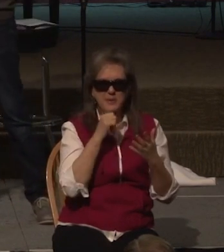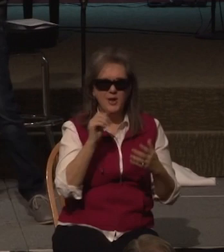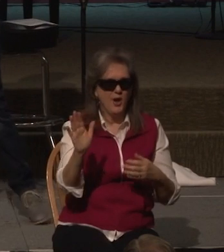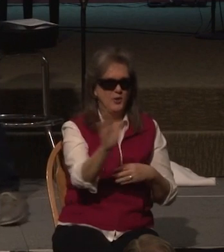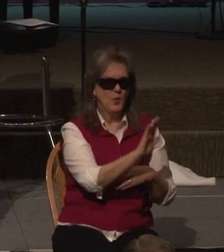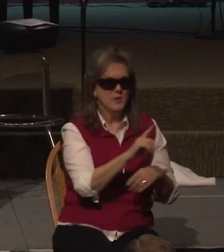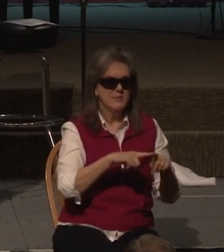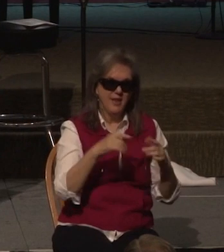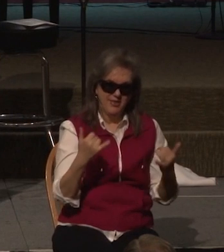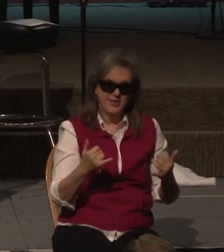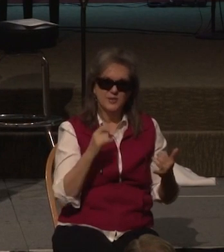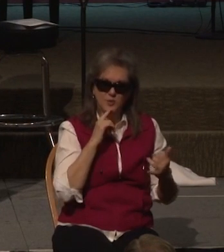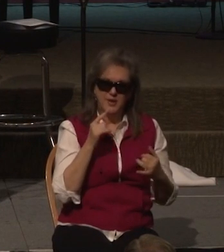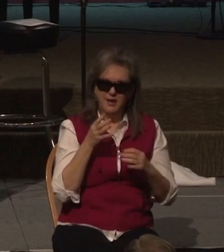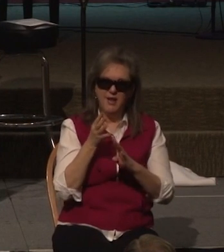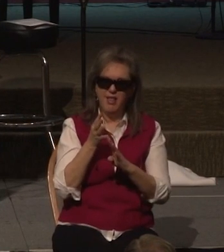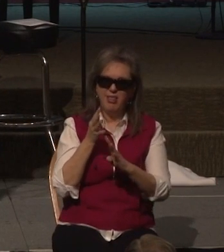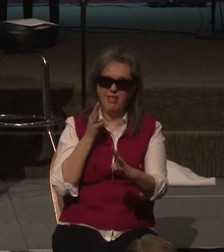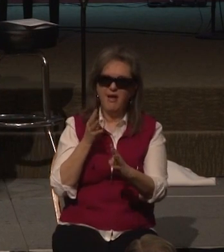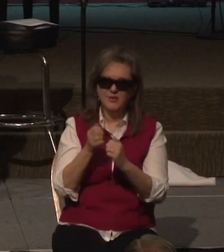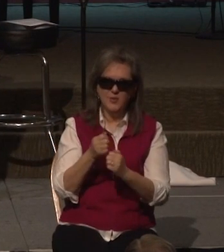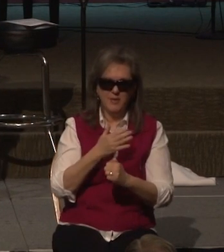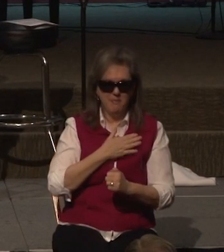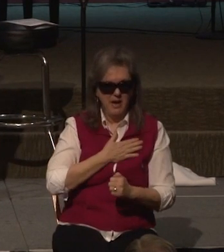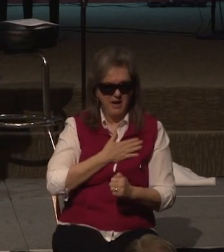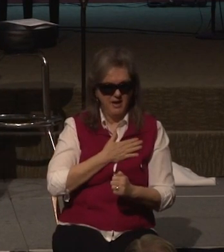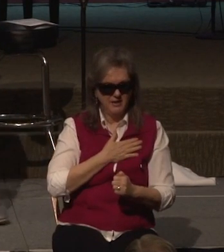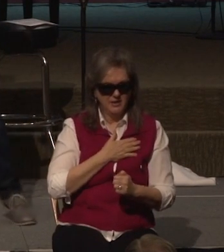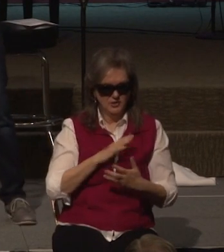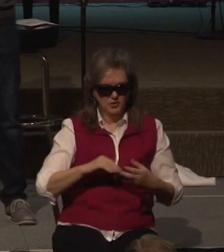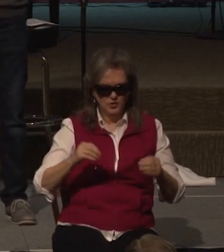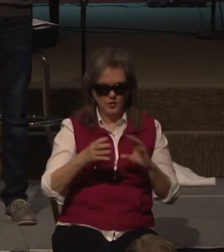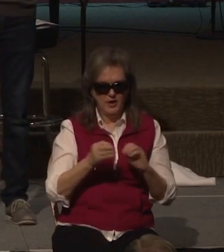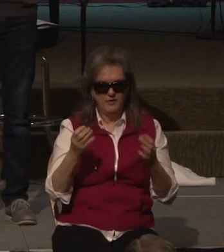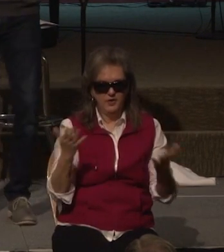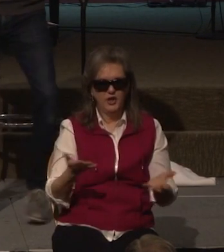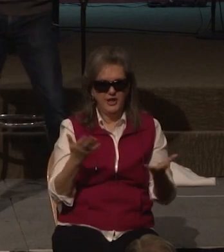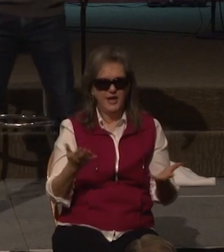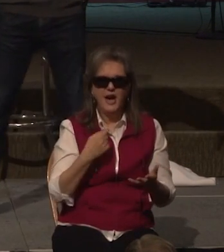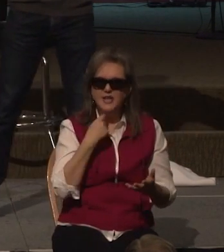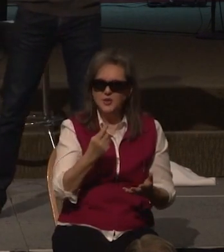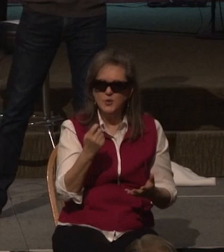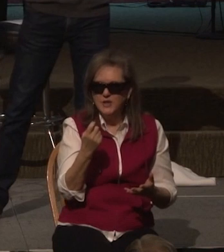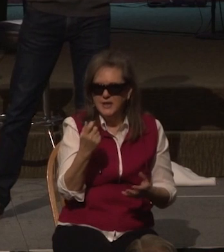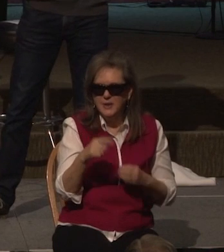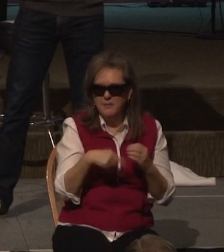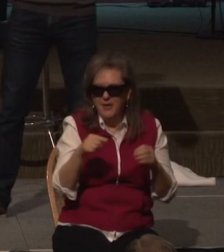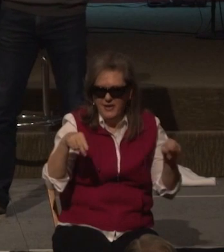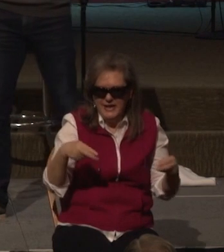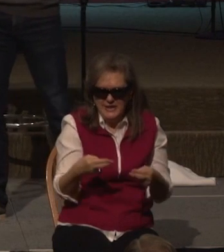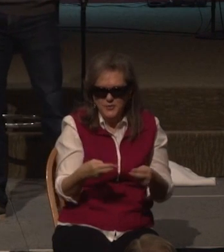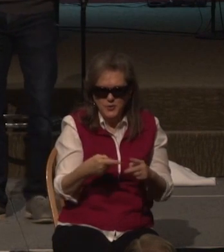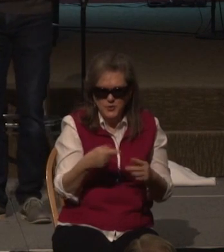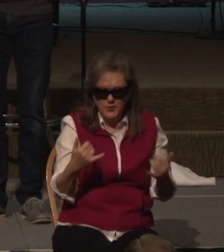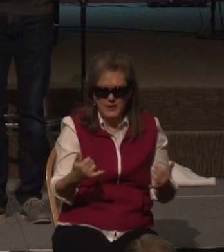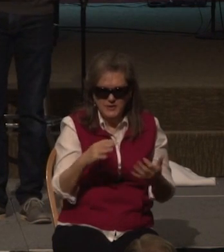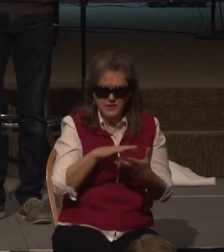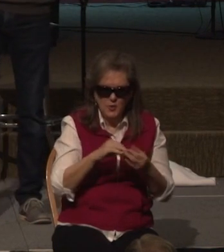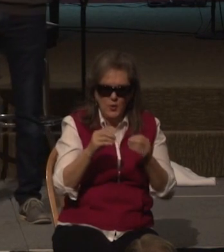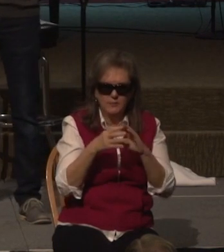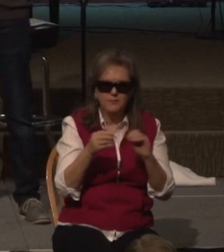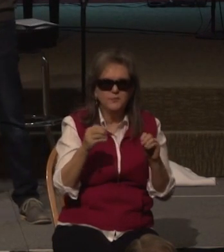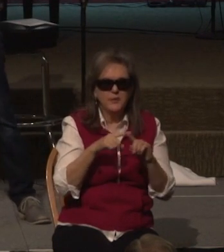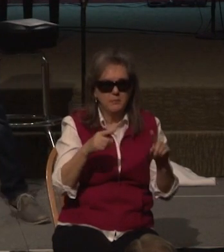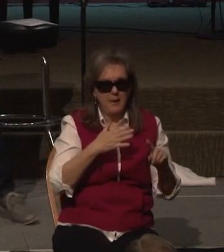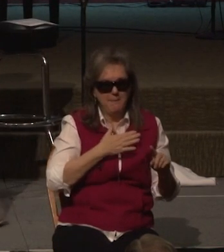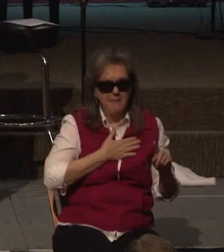but this actually aligns with my story. Now, if you're here last week, I told you a little bit of the intro to this story,